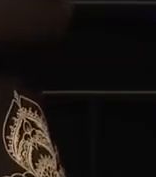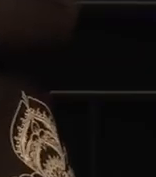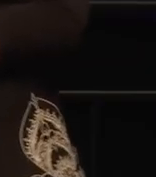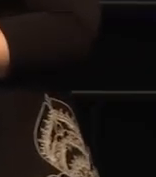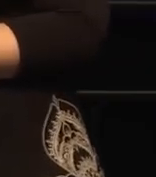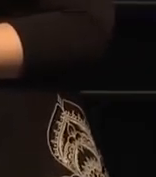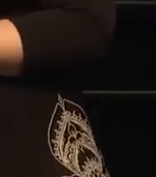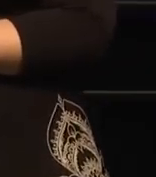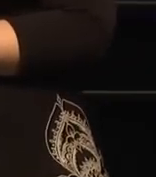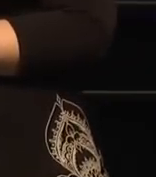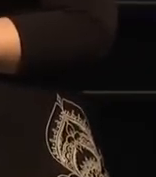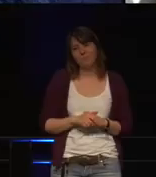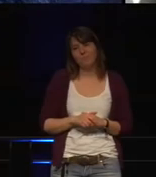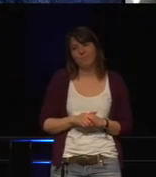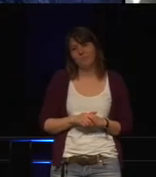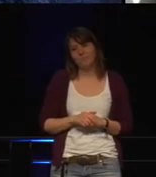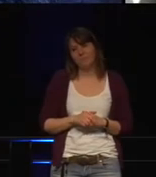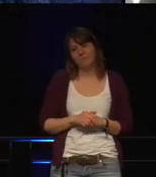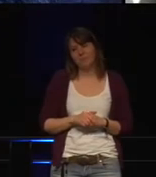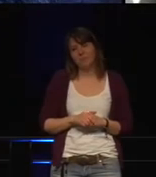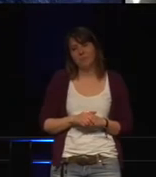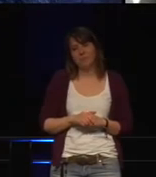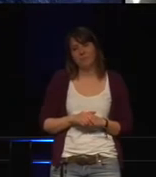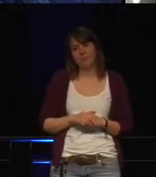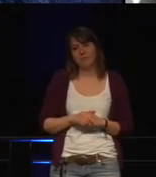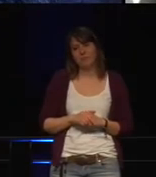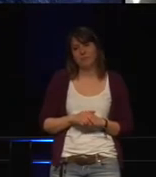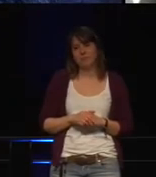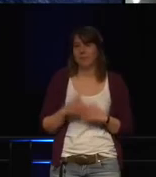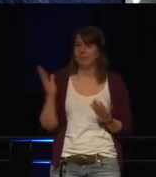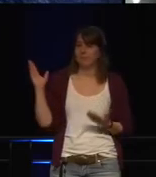else's blowjob might appear instead your own.